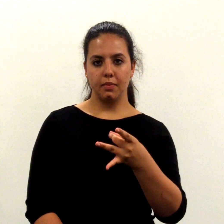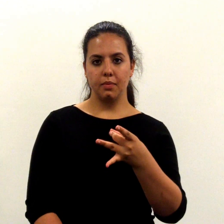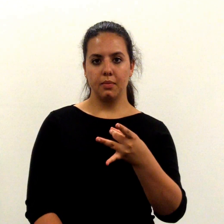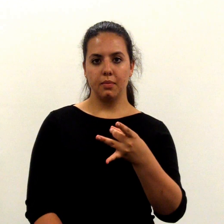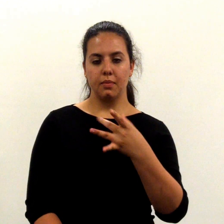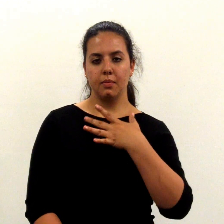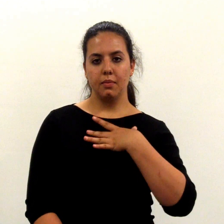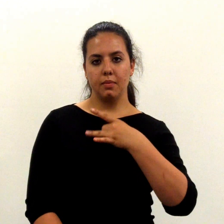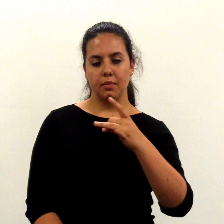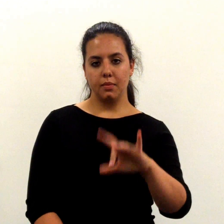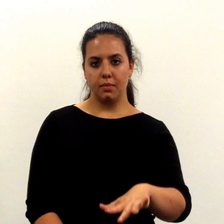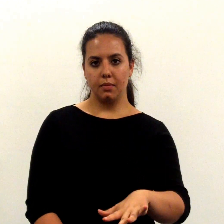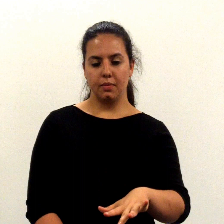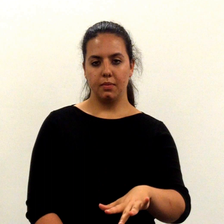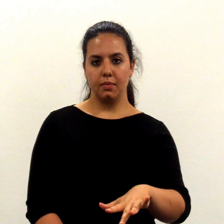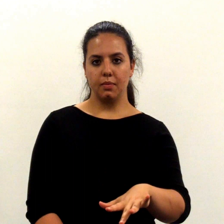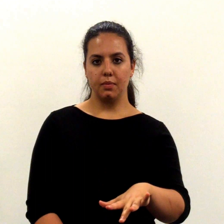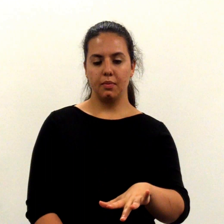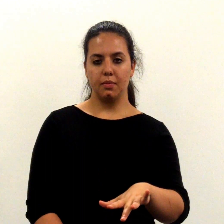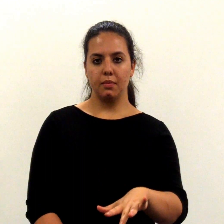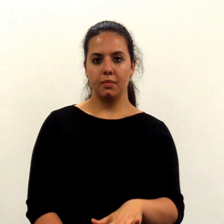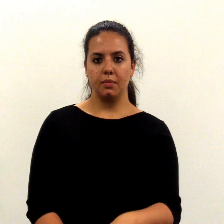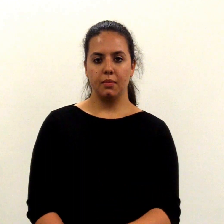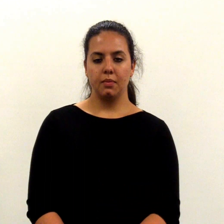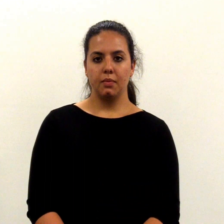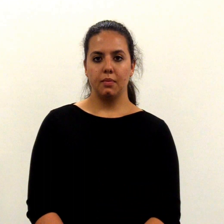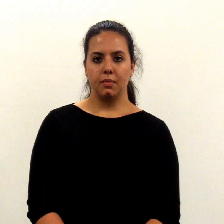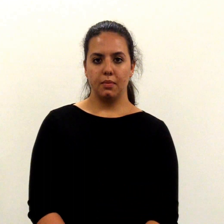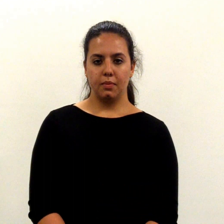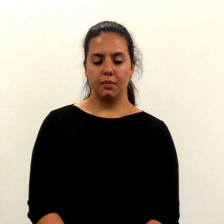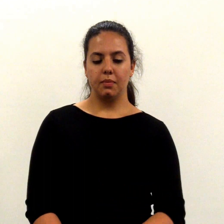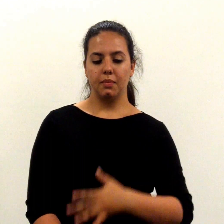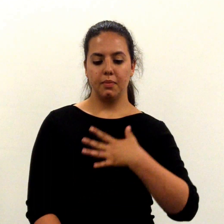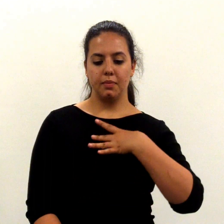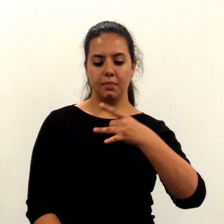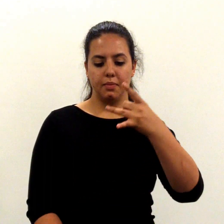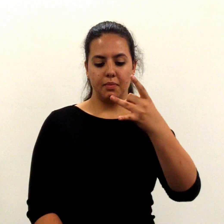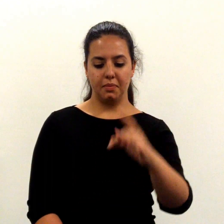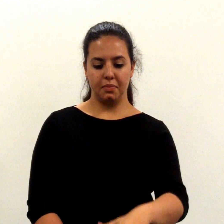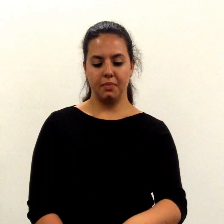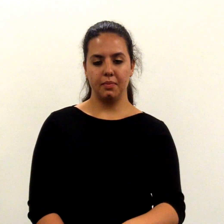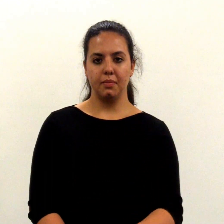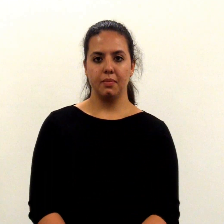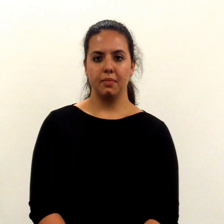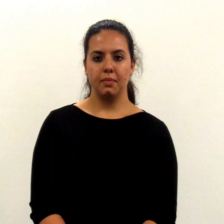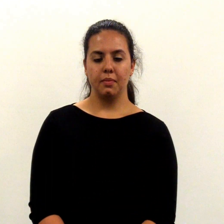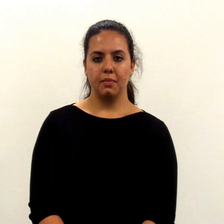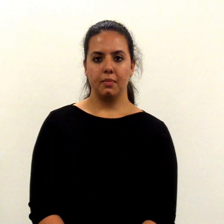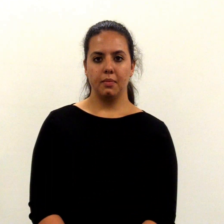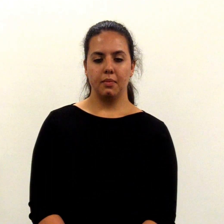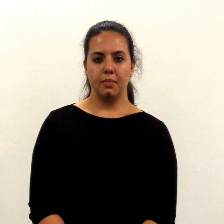don't like. That's, you're throwing it away. The thing that you like, you threw it away. You see that again with